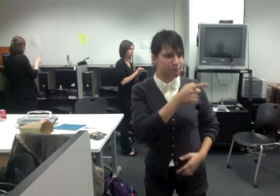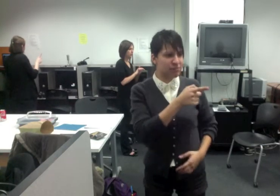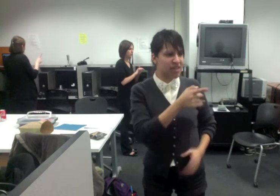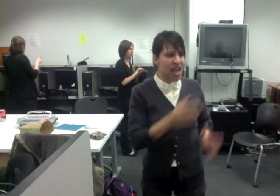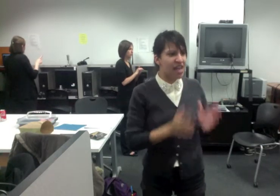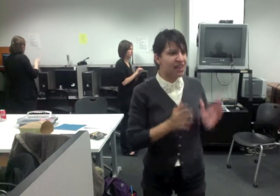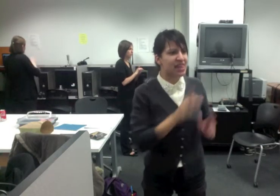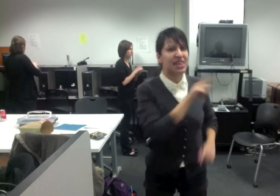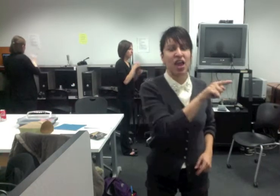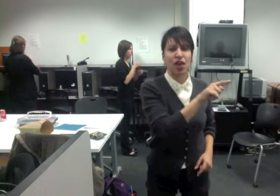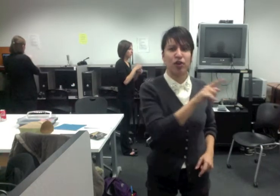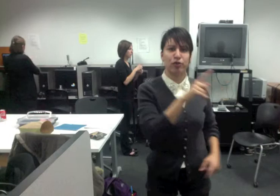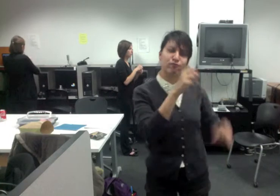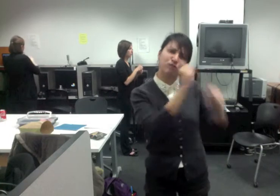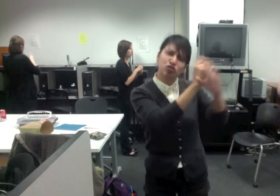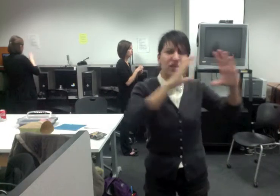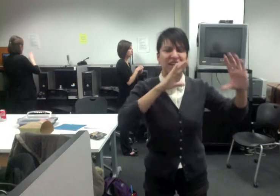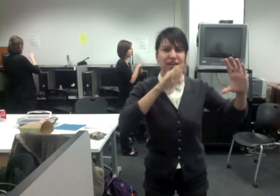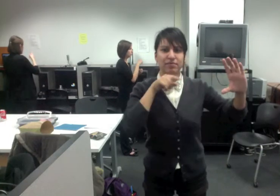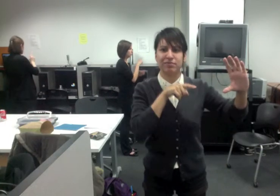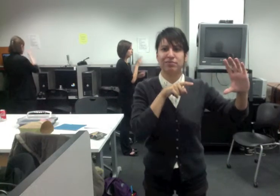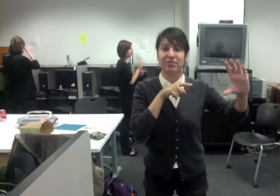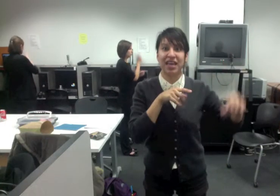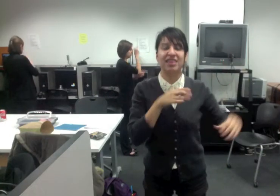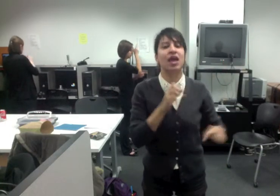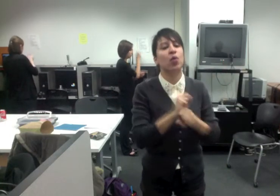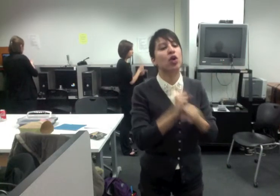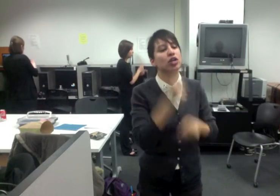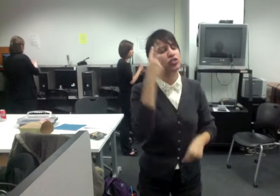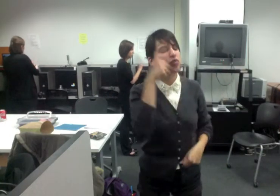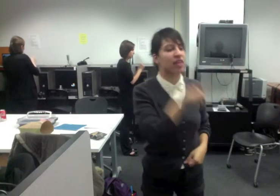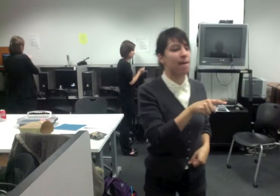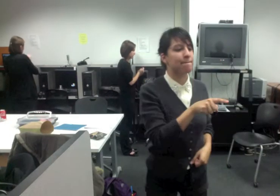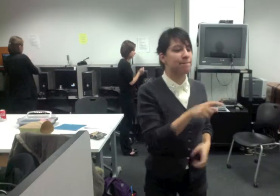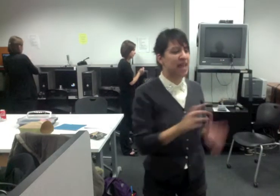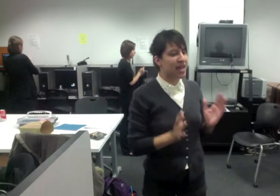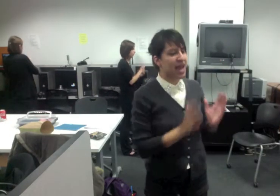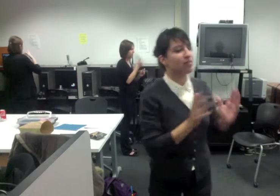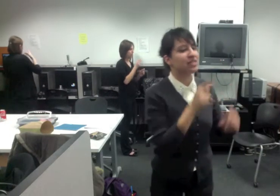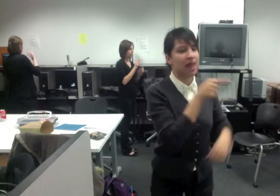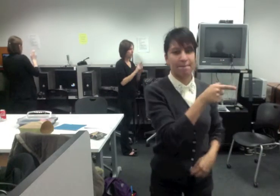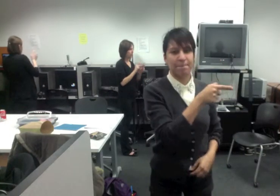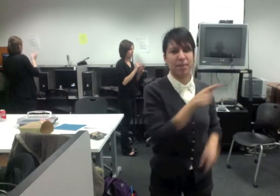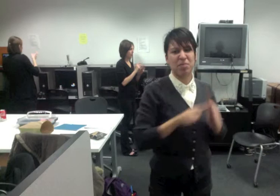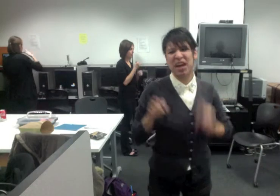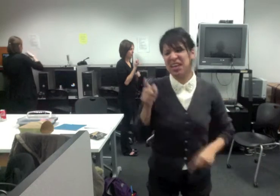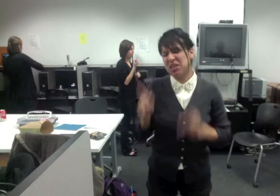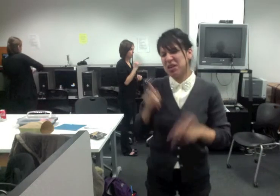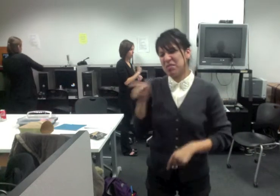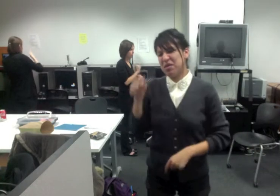sweat and tears. The others just worked for the paycheck. And they tell stories of how every time the Wright brothers went out, they would have to take five sets of parts